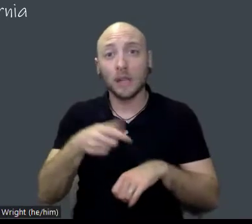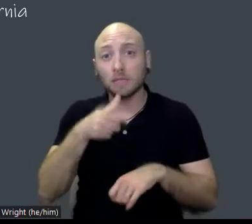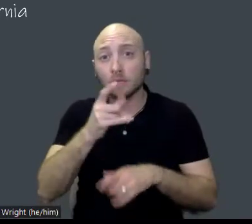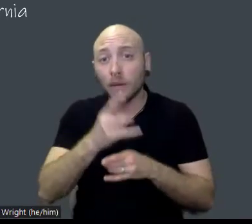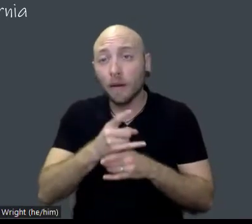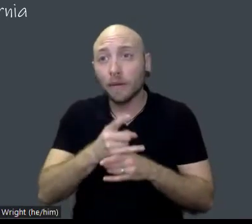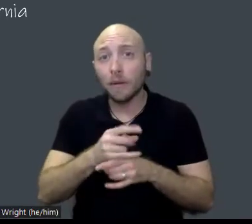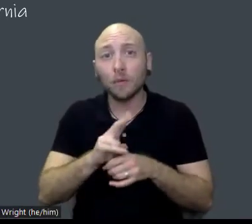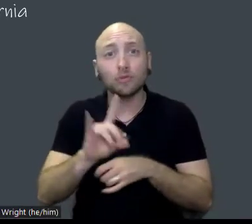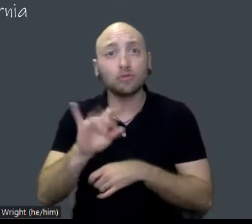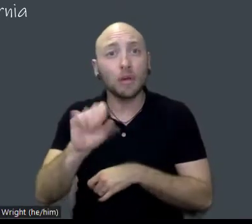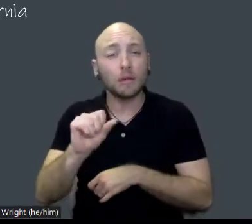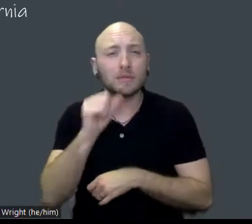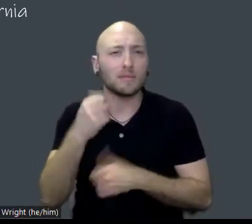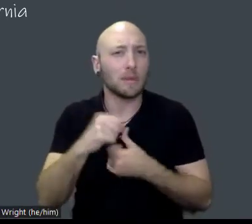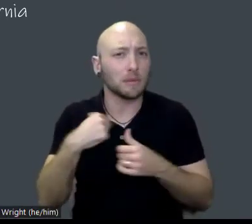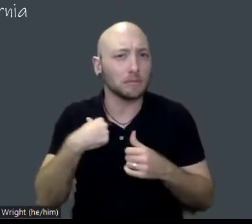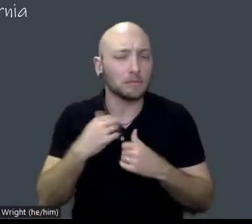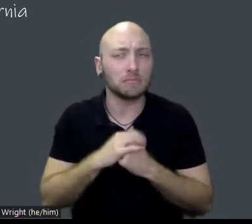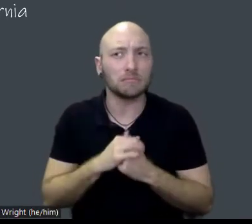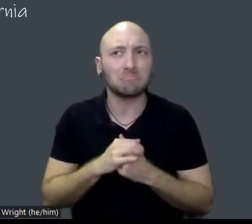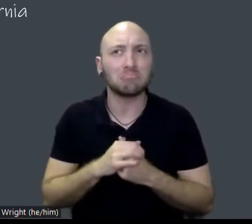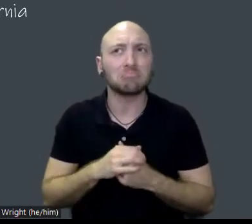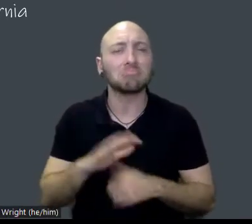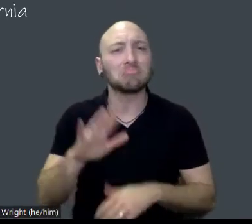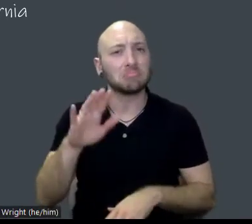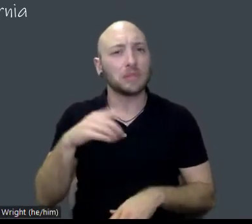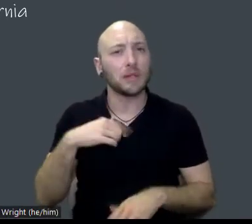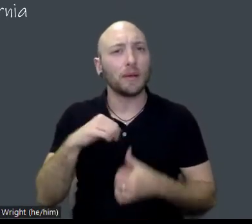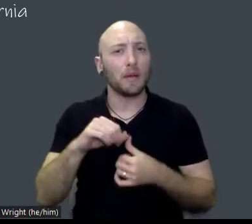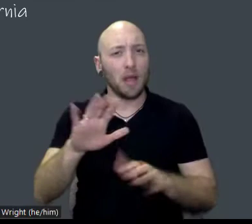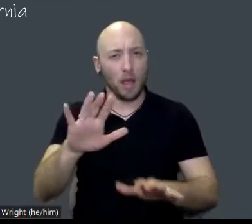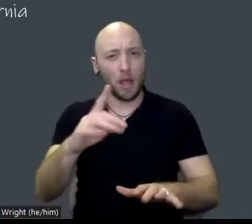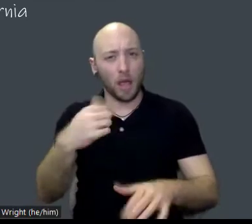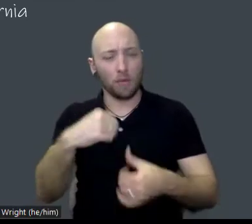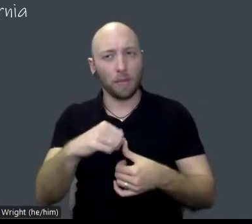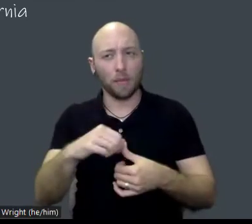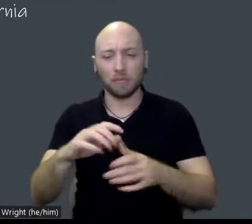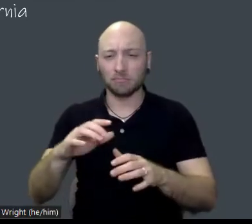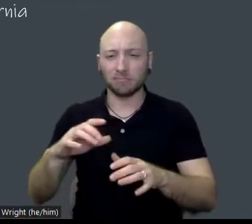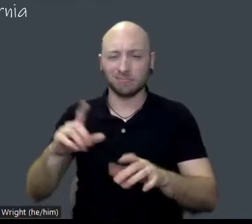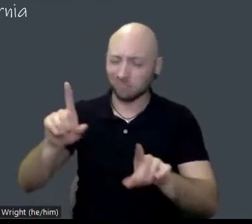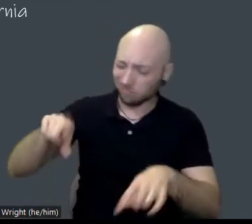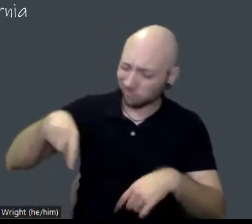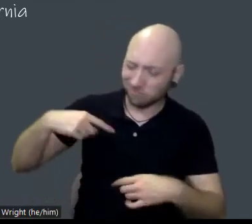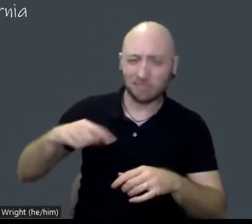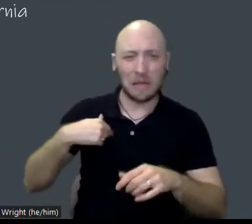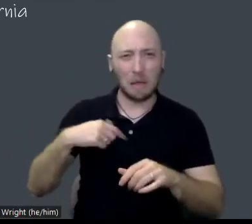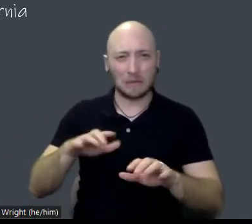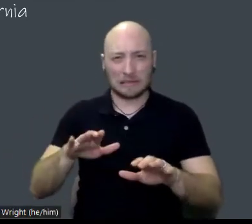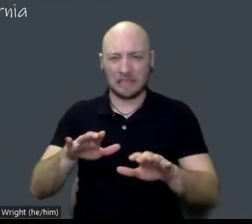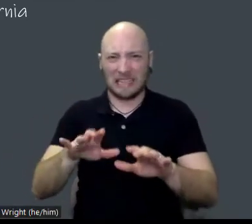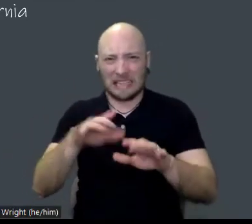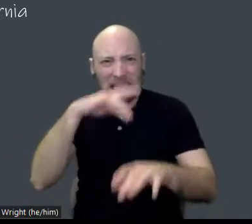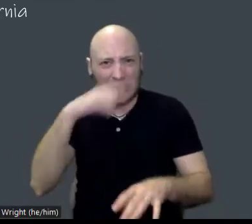using drugs. I do remember that like ever since I was a little kid, like very, very small child, that I would